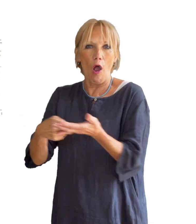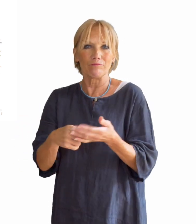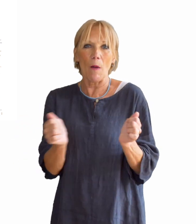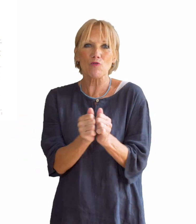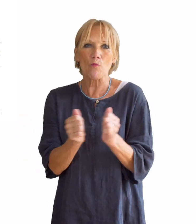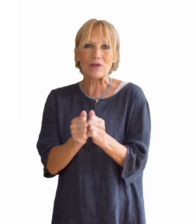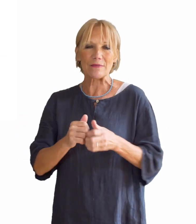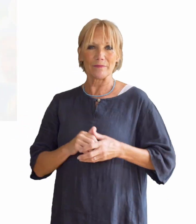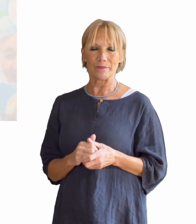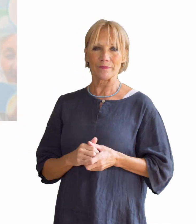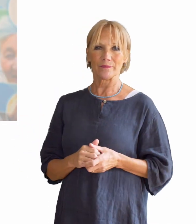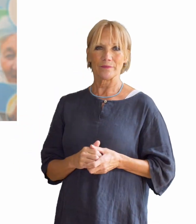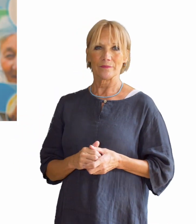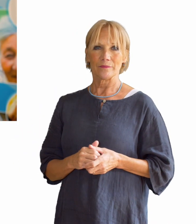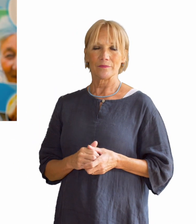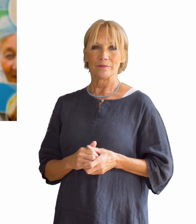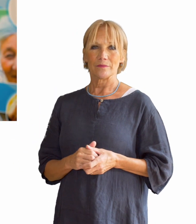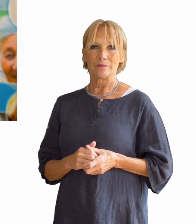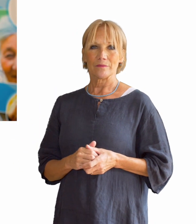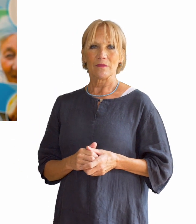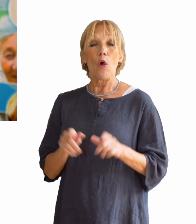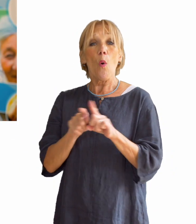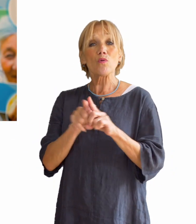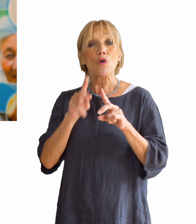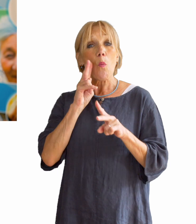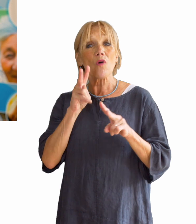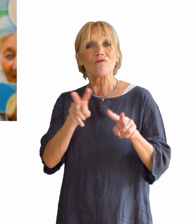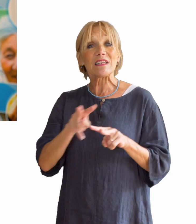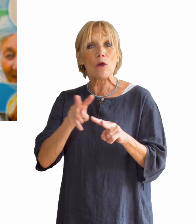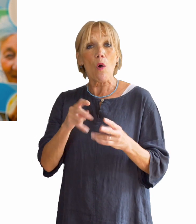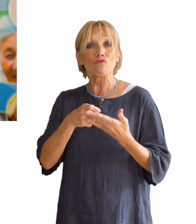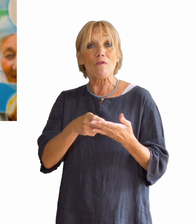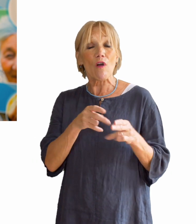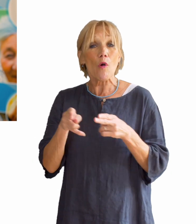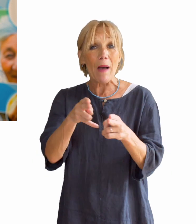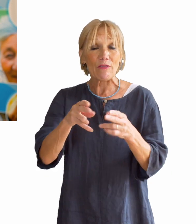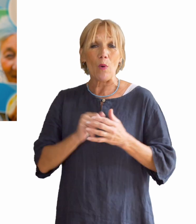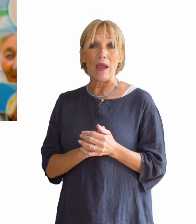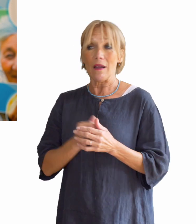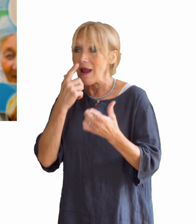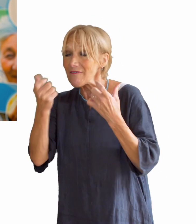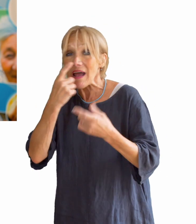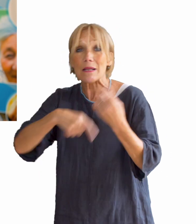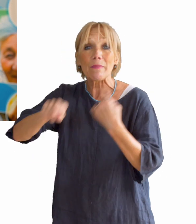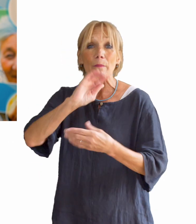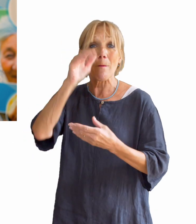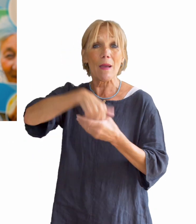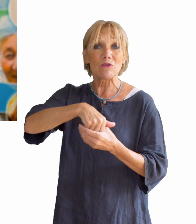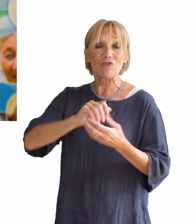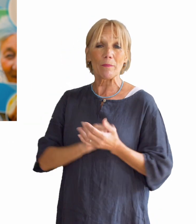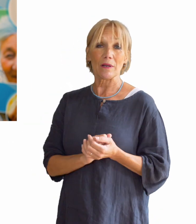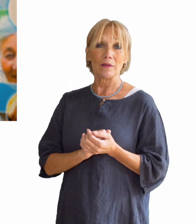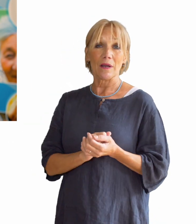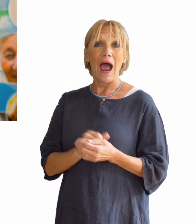are appropriate. You can also watch our videos on referrals and pathway, reaching people and membership,